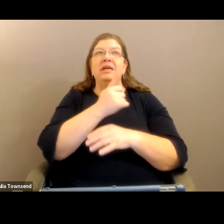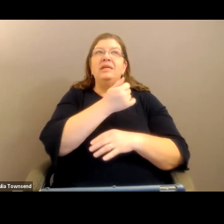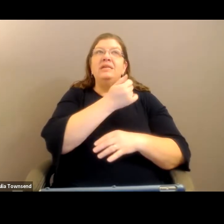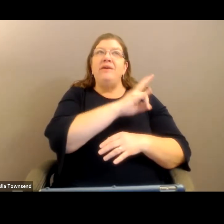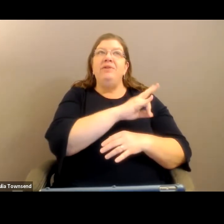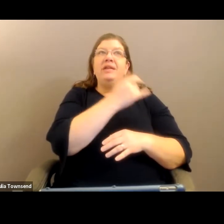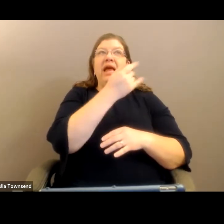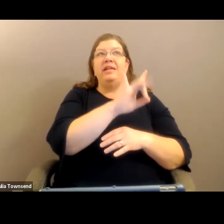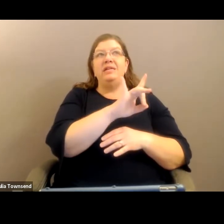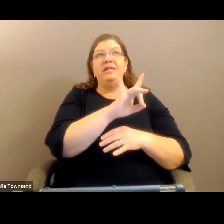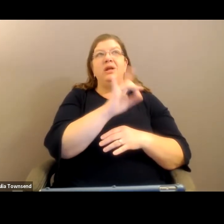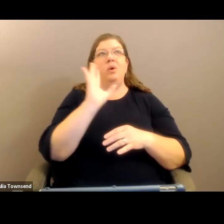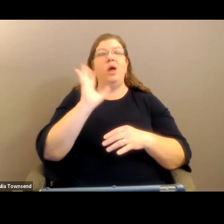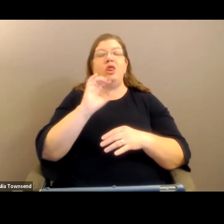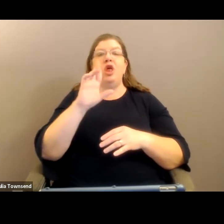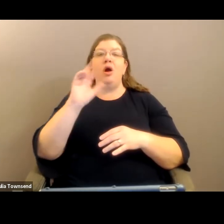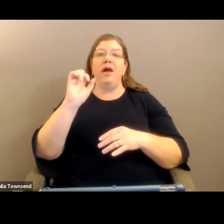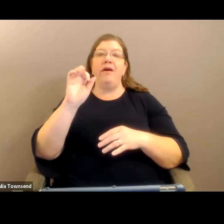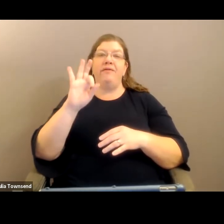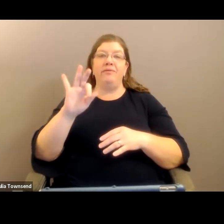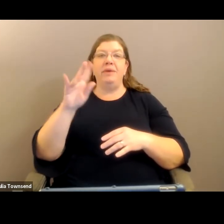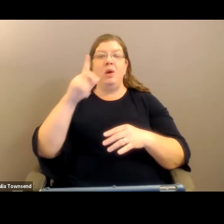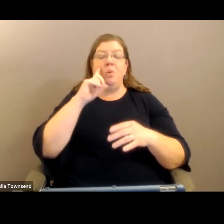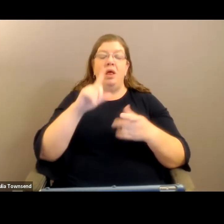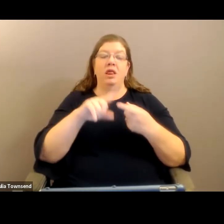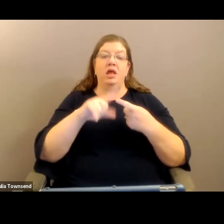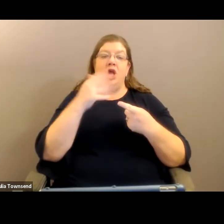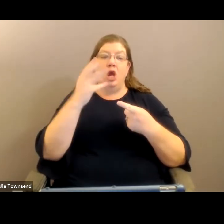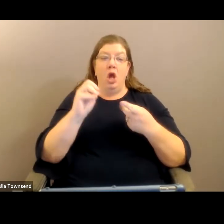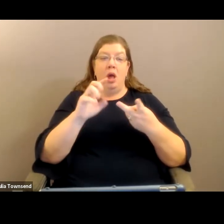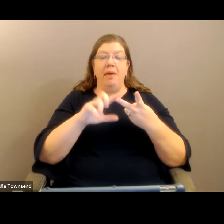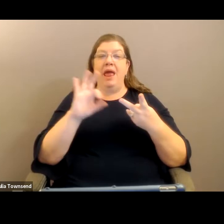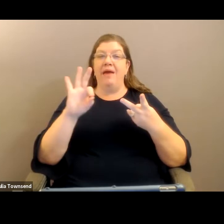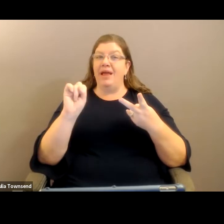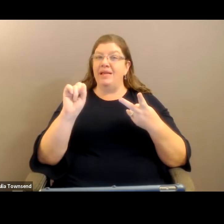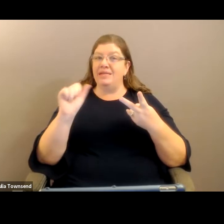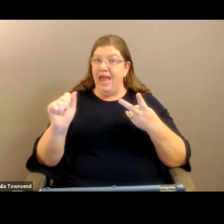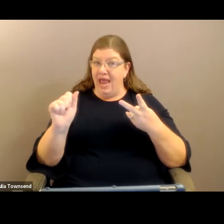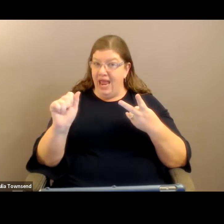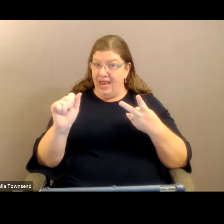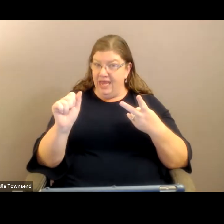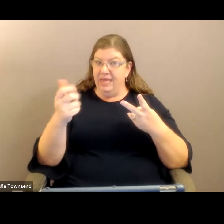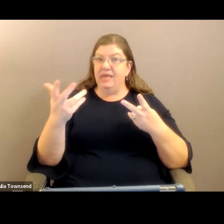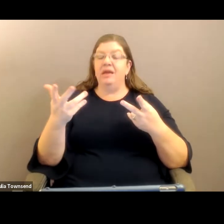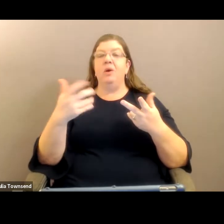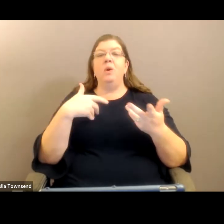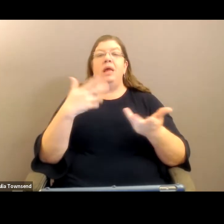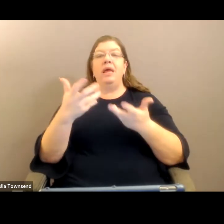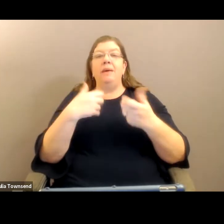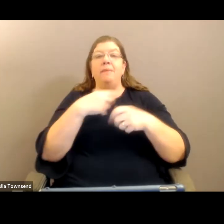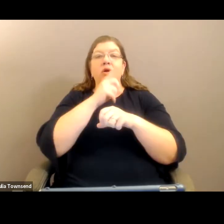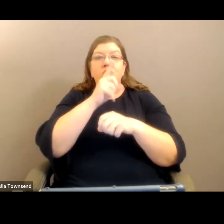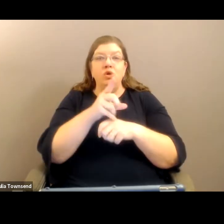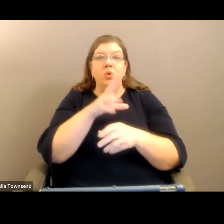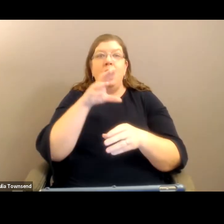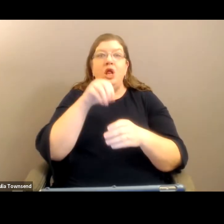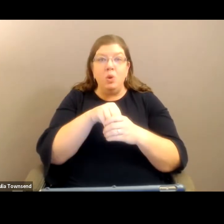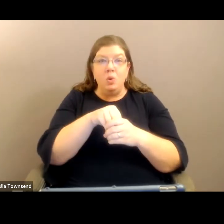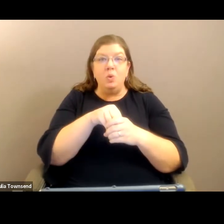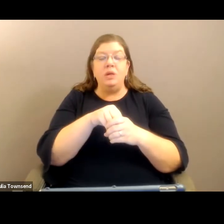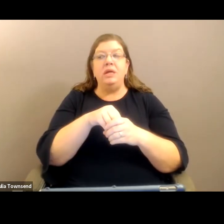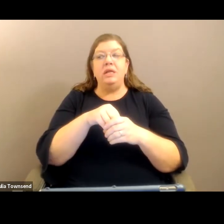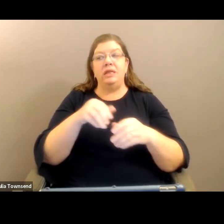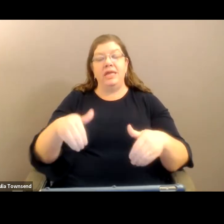had those RFPs with both COM and FSA, and how we, made sure we included the